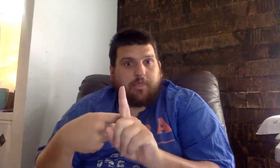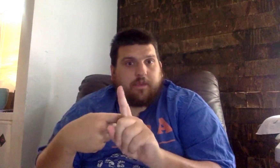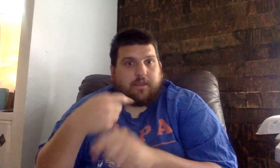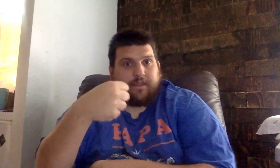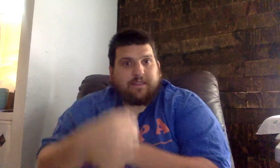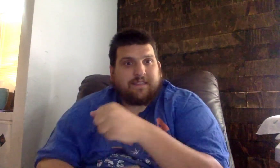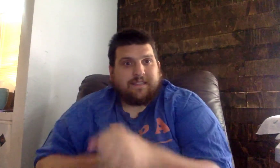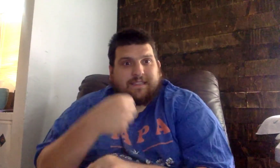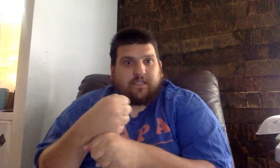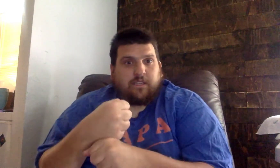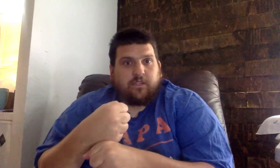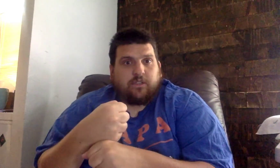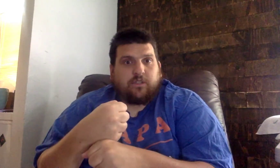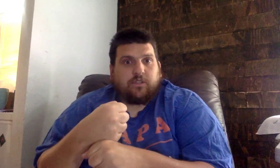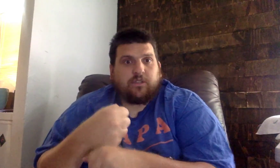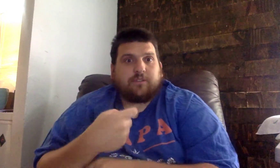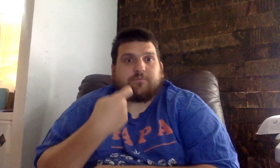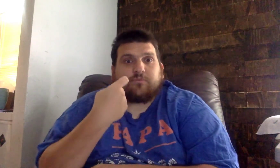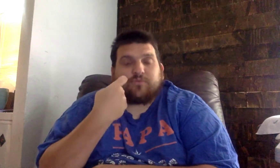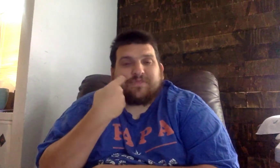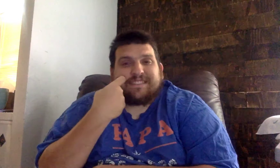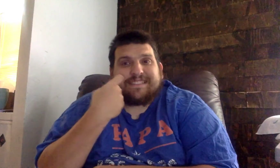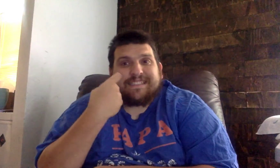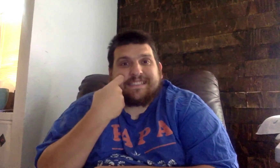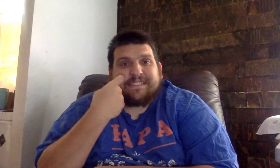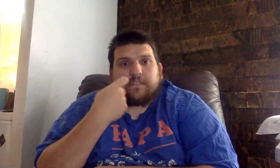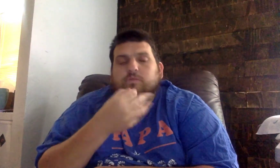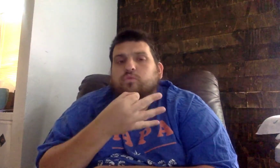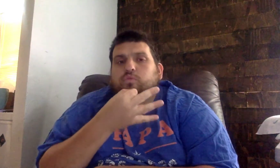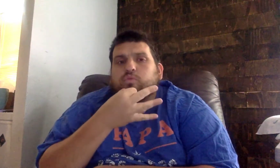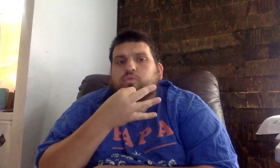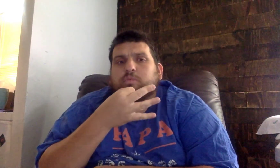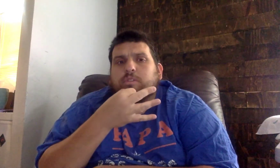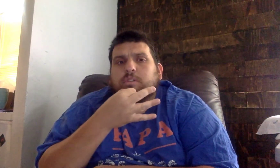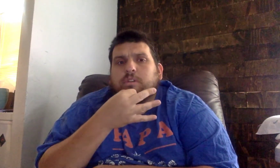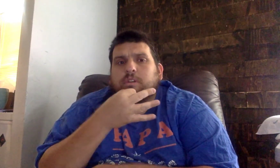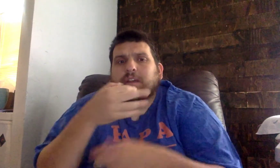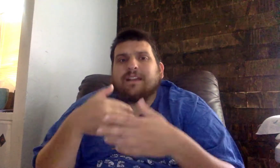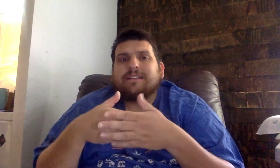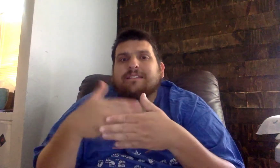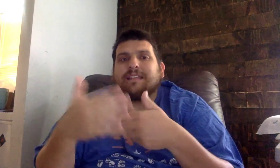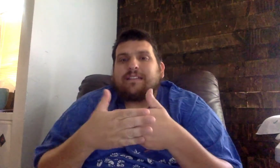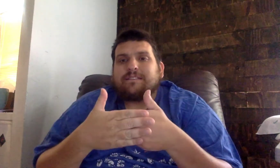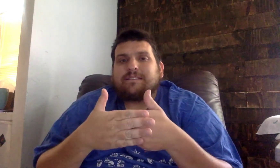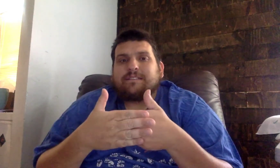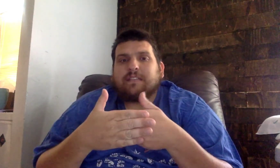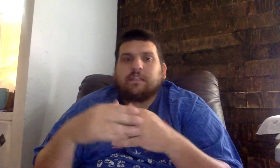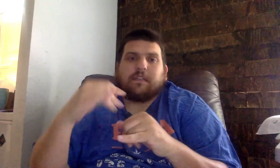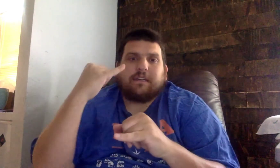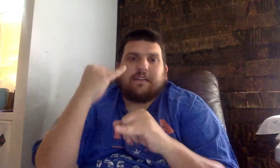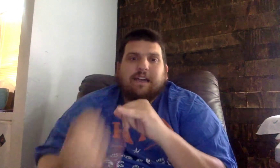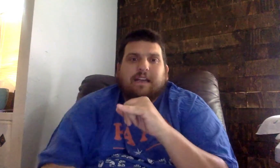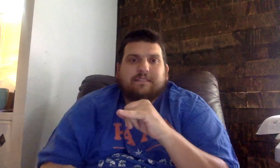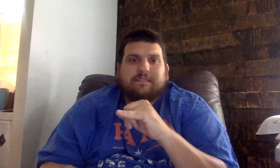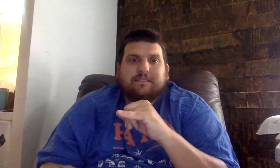month, year, recently, soon, next,